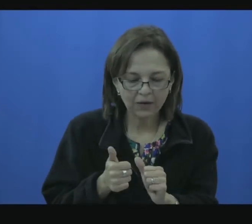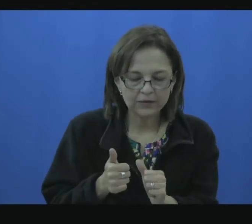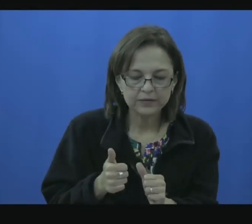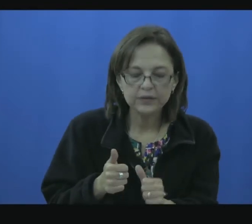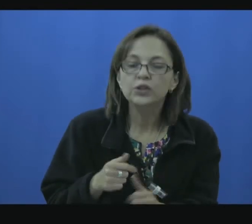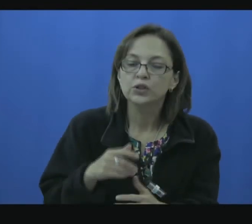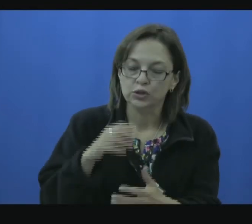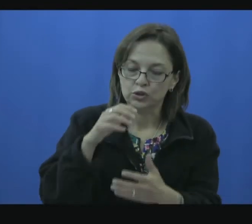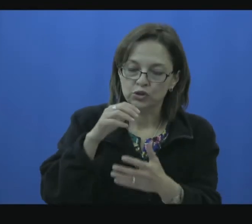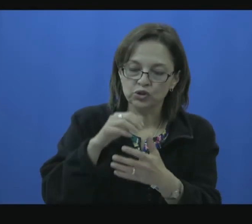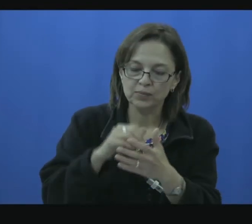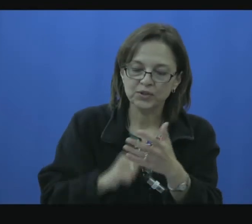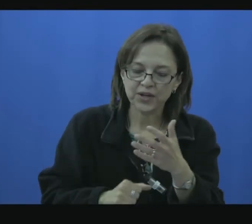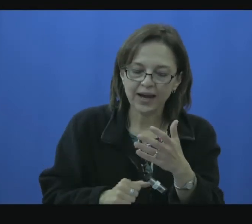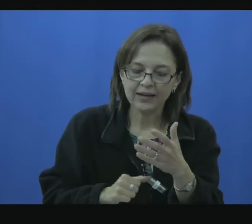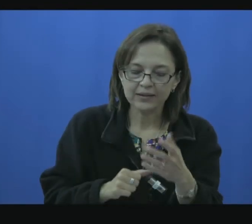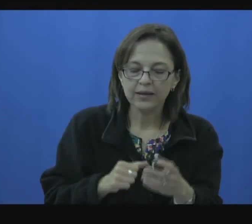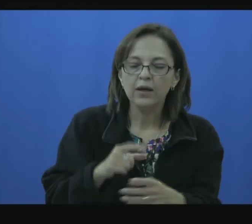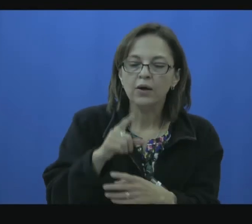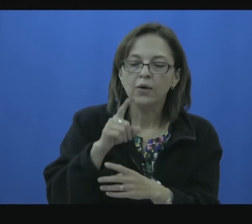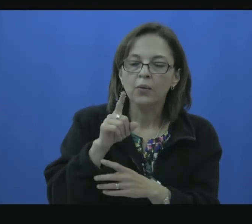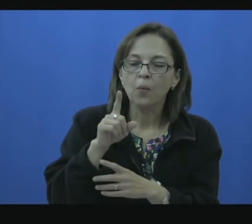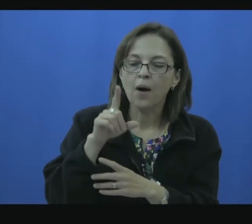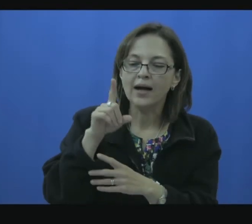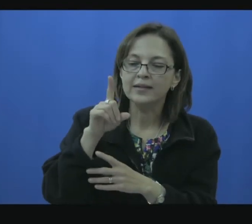How? Subtract